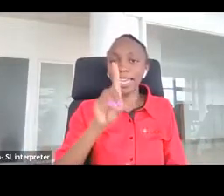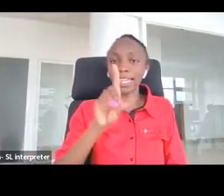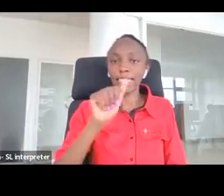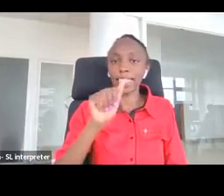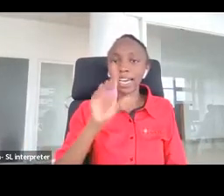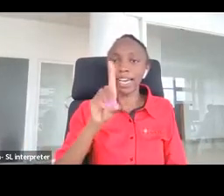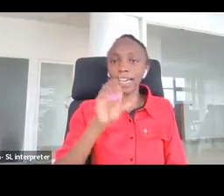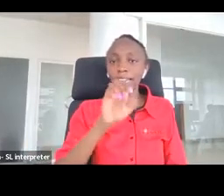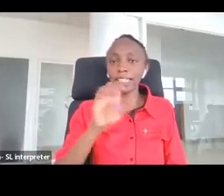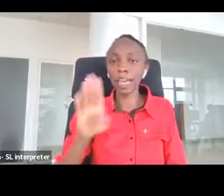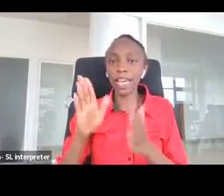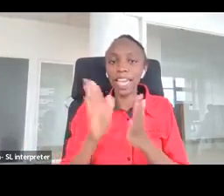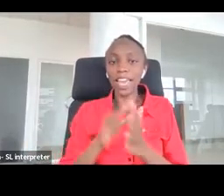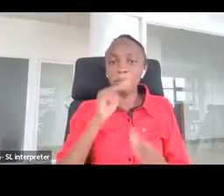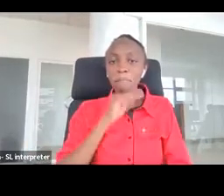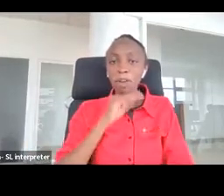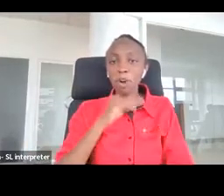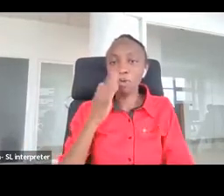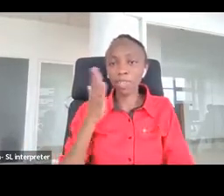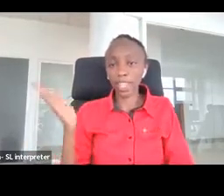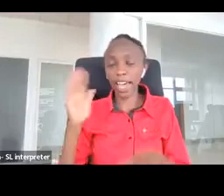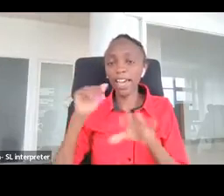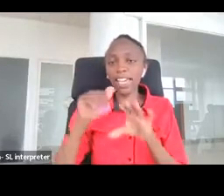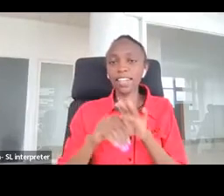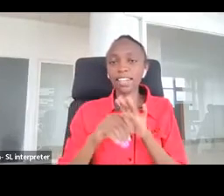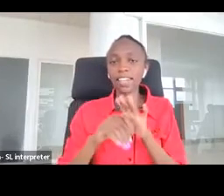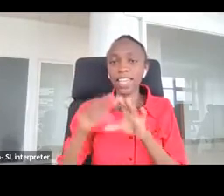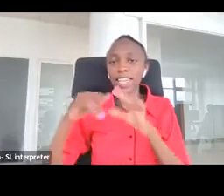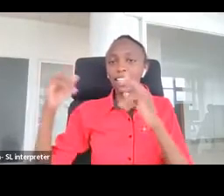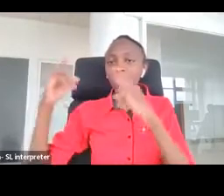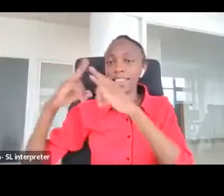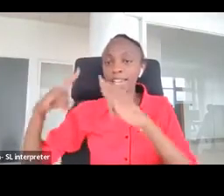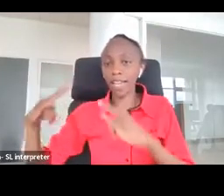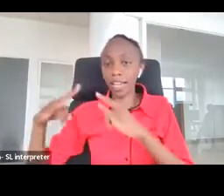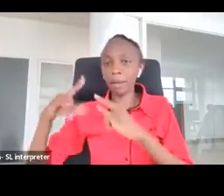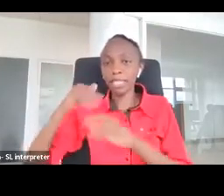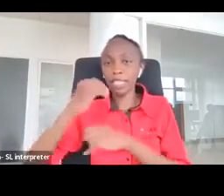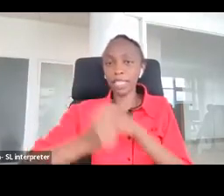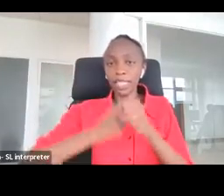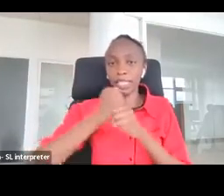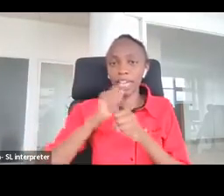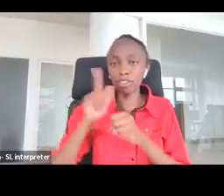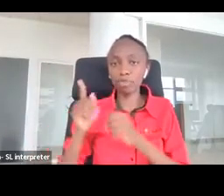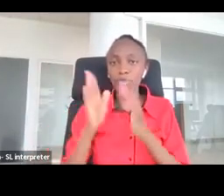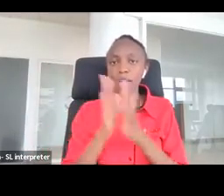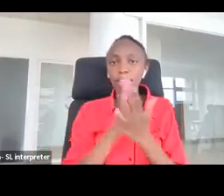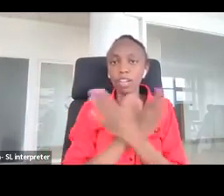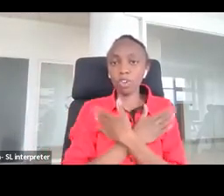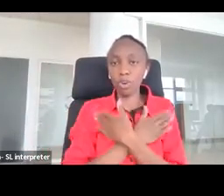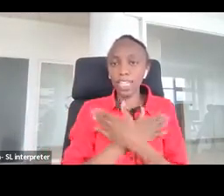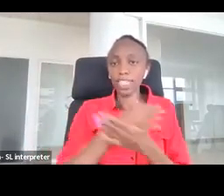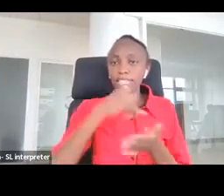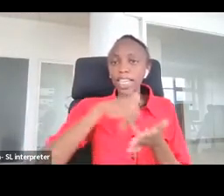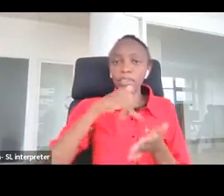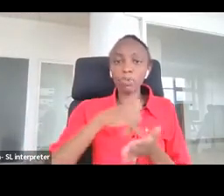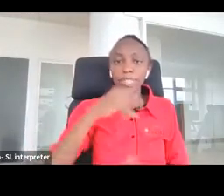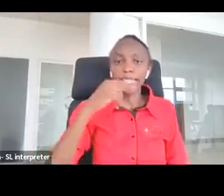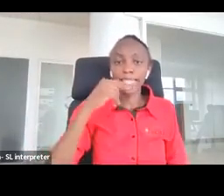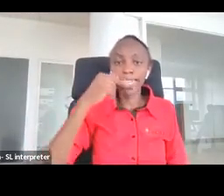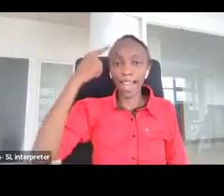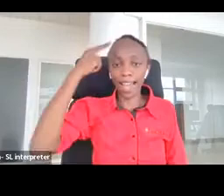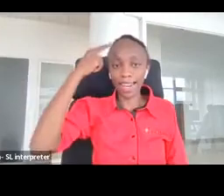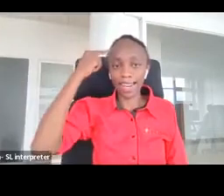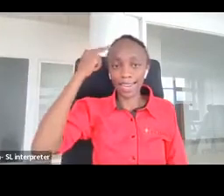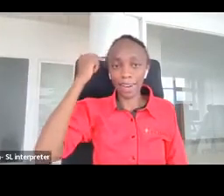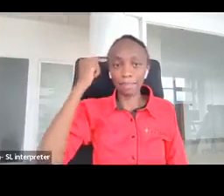considerable time there this year, you and other colleagues as well, and Lillian for one. I guess,